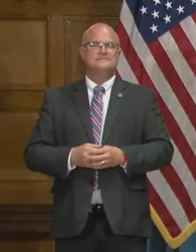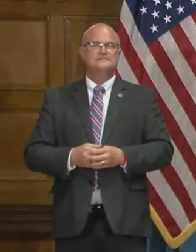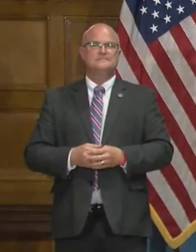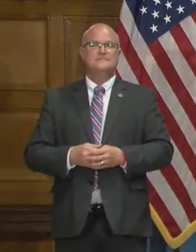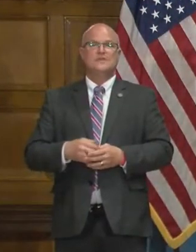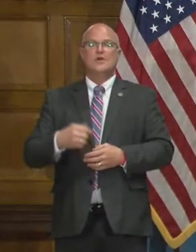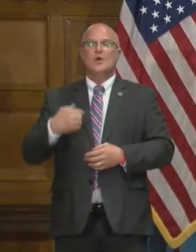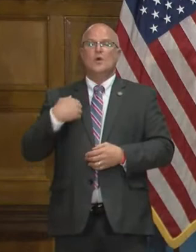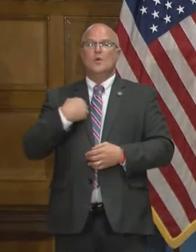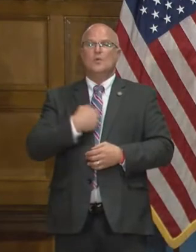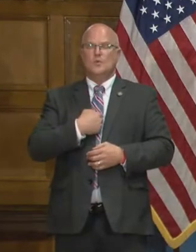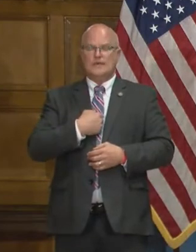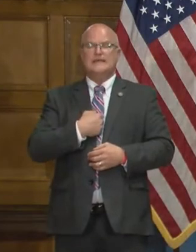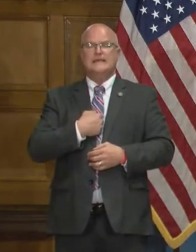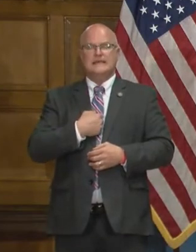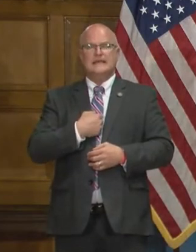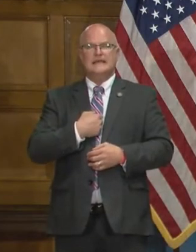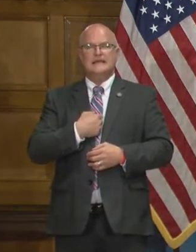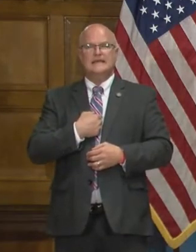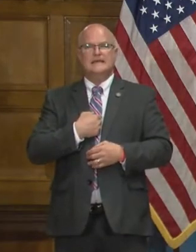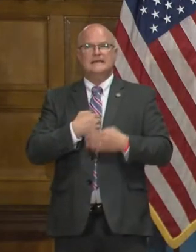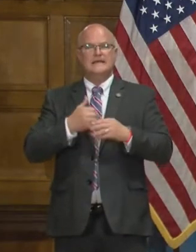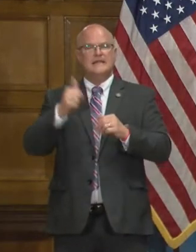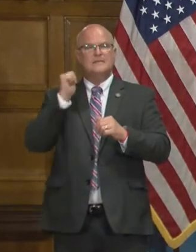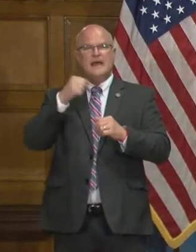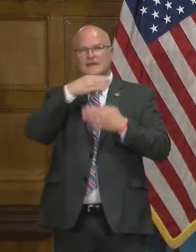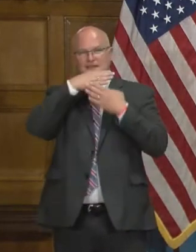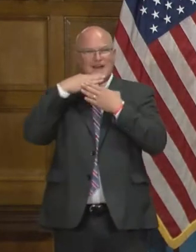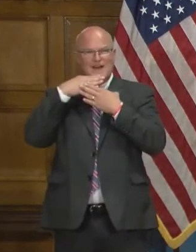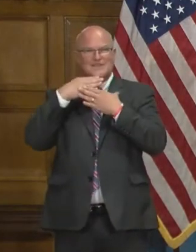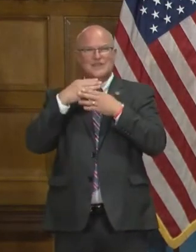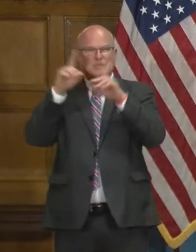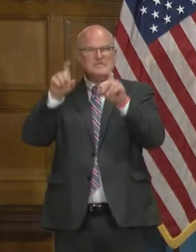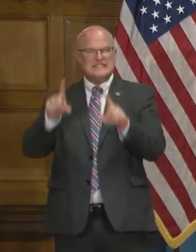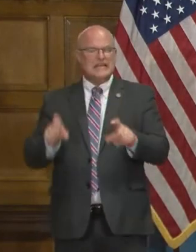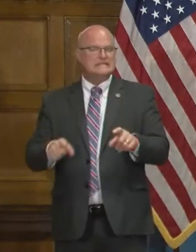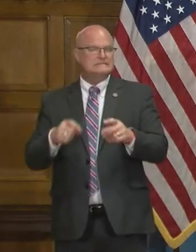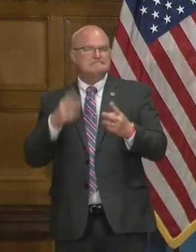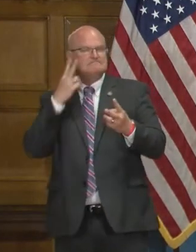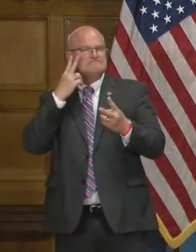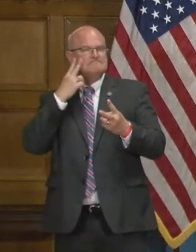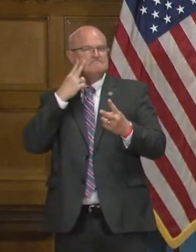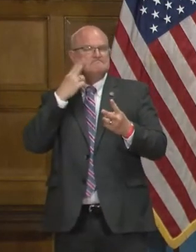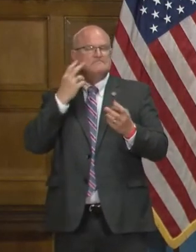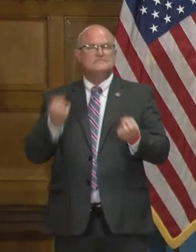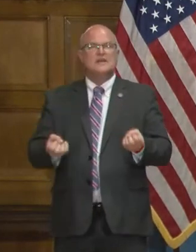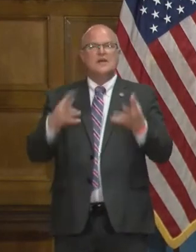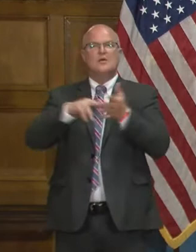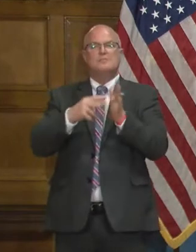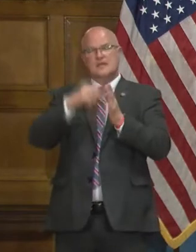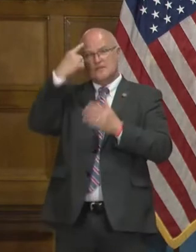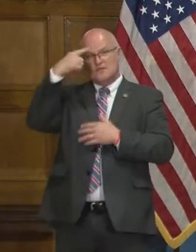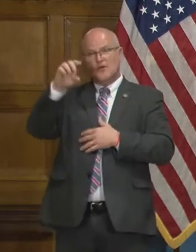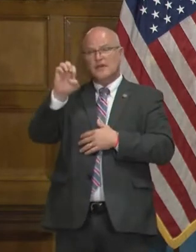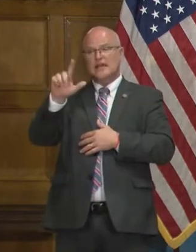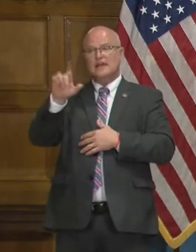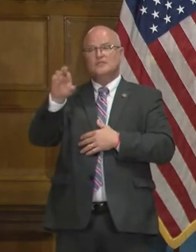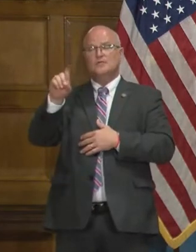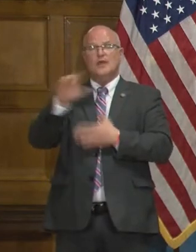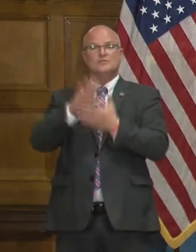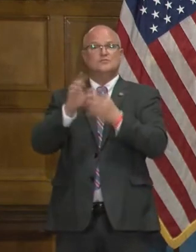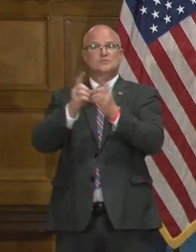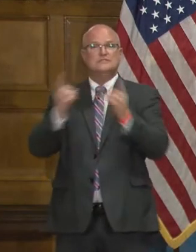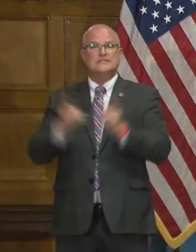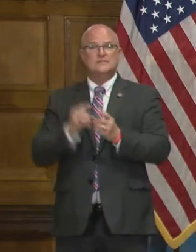We did some back-of-the-envelope testing as to what this would mean for the El Dorado School